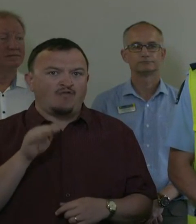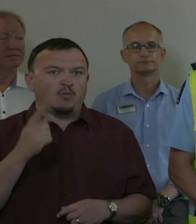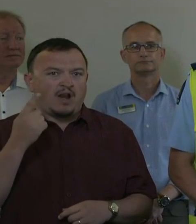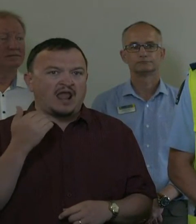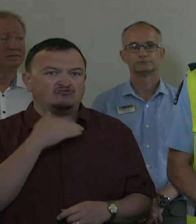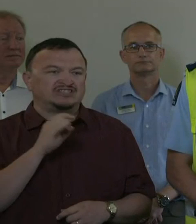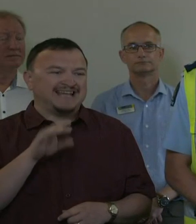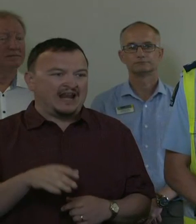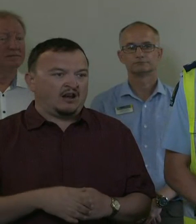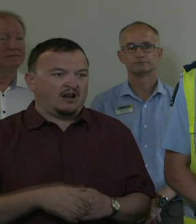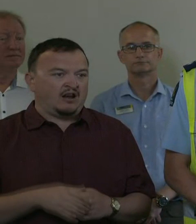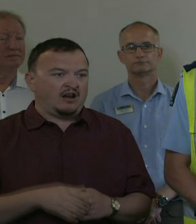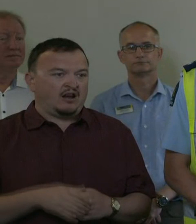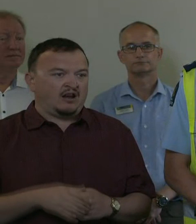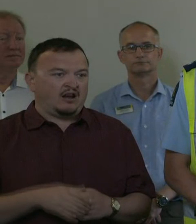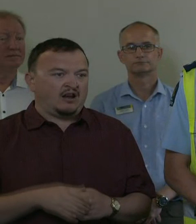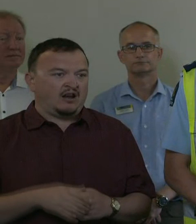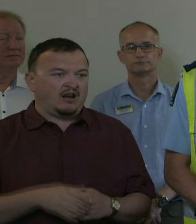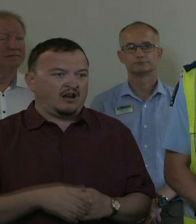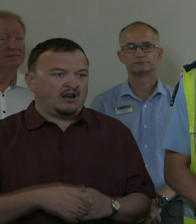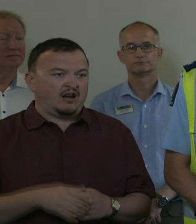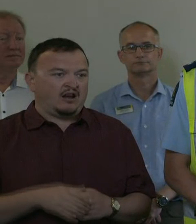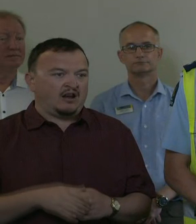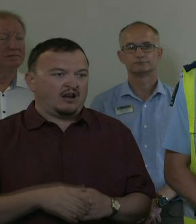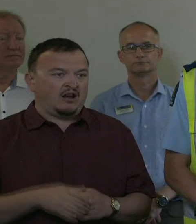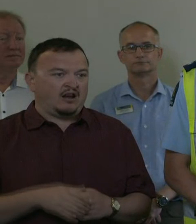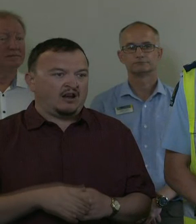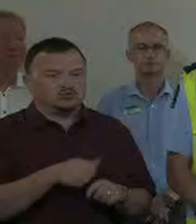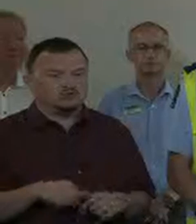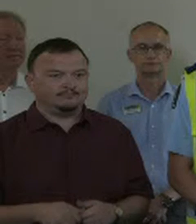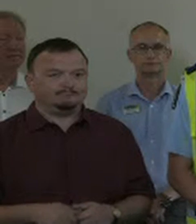Force staff supporting the operation.